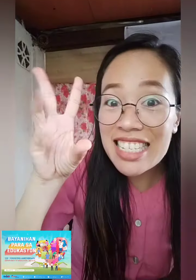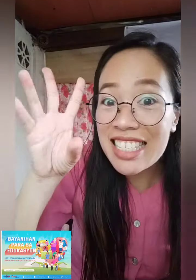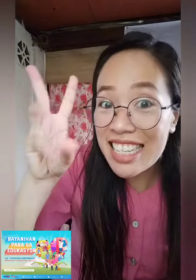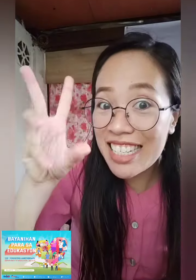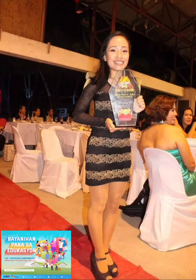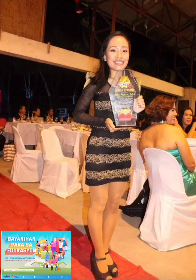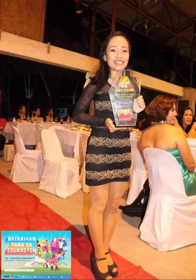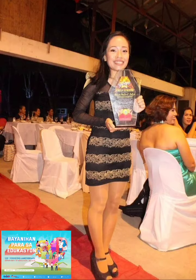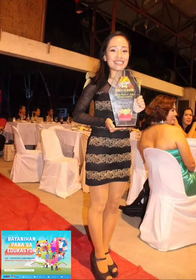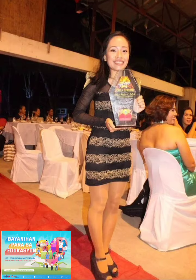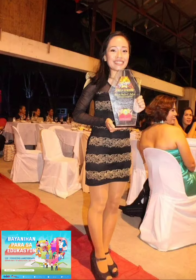2016.